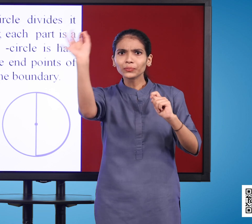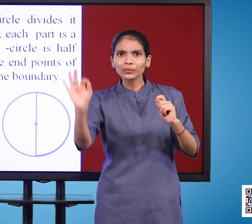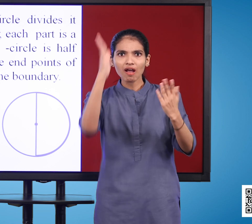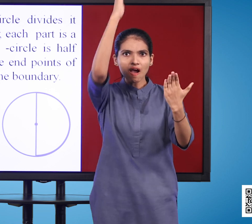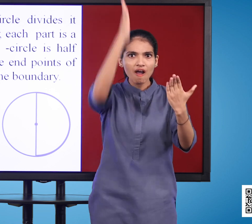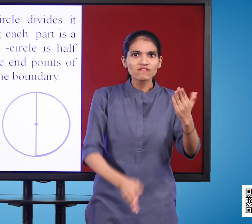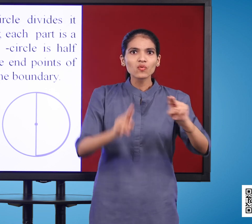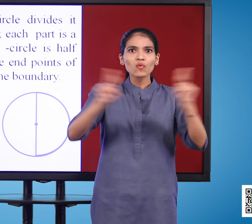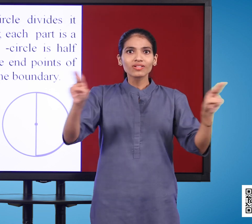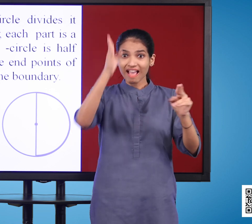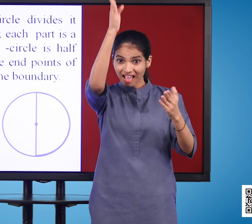semicircle.